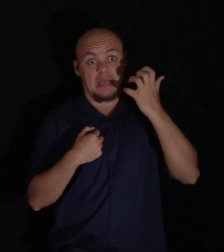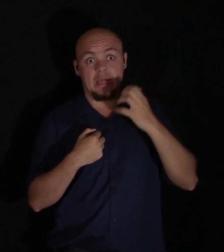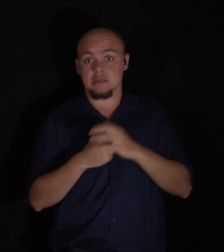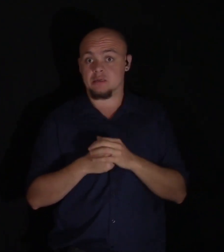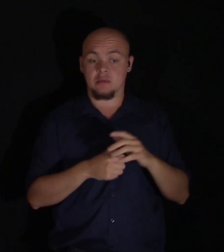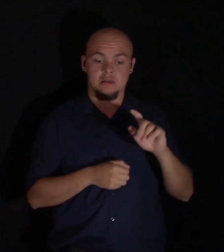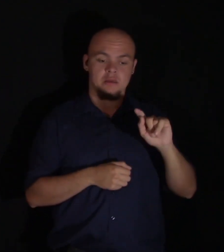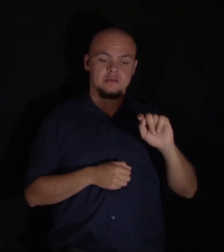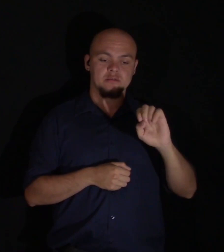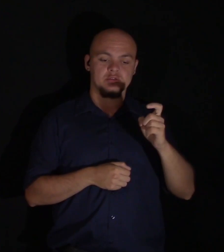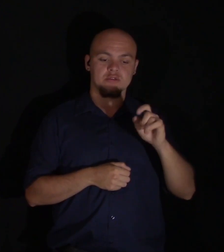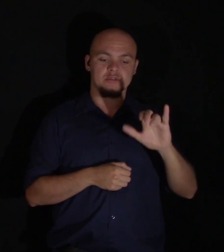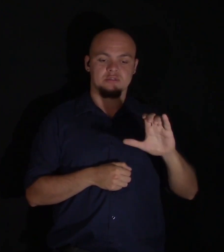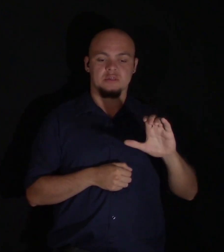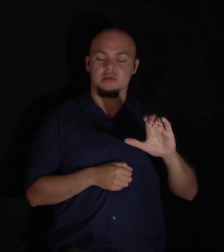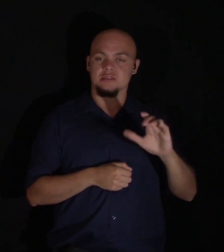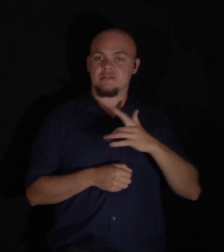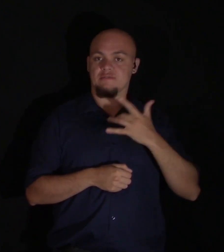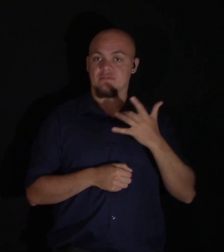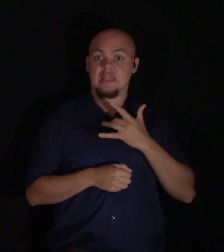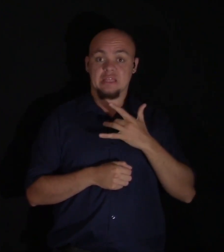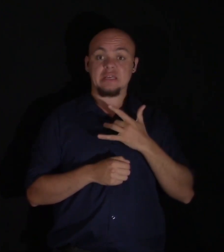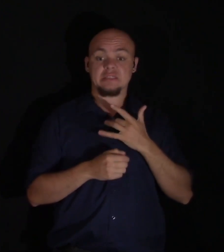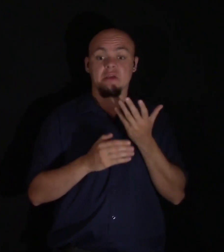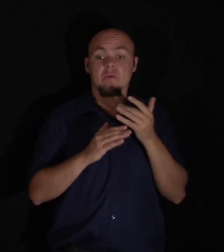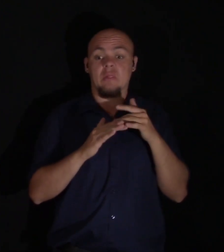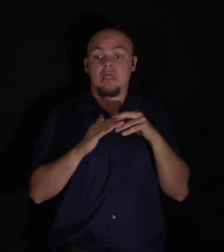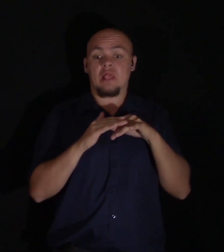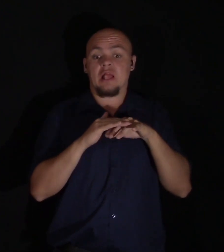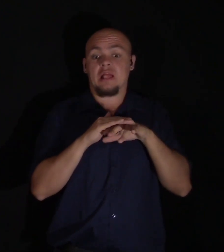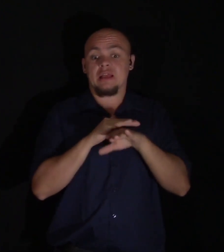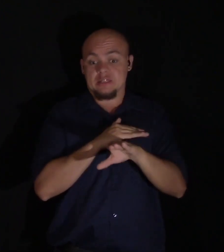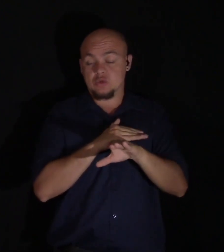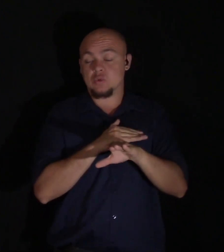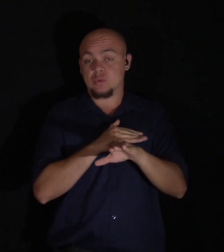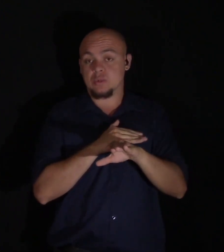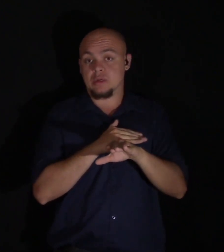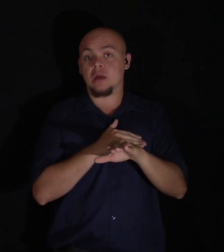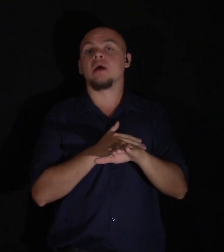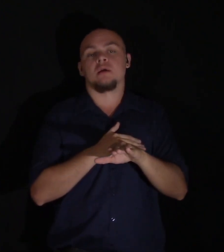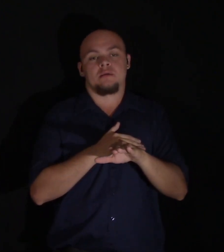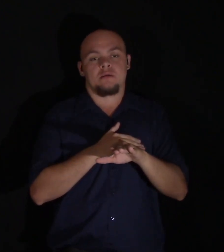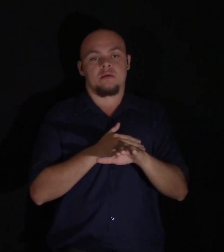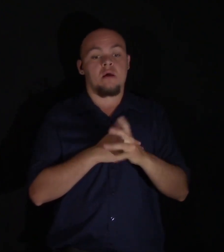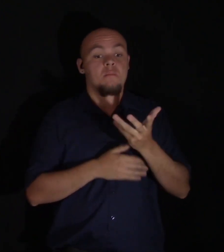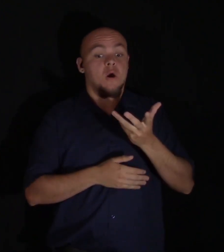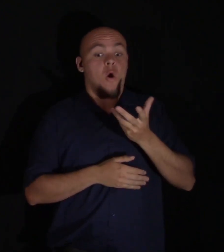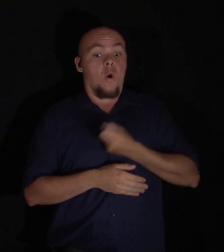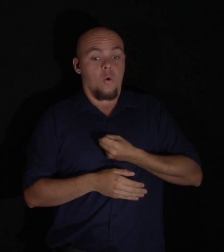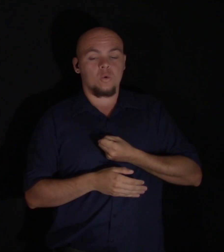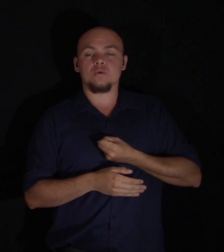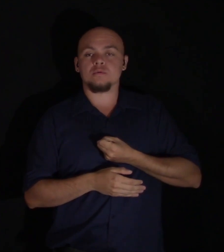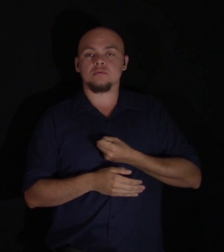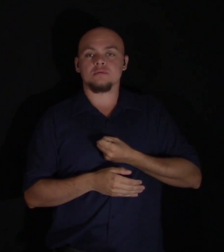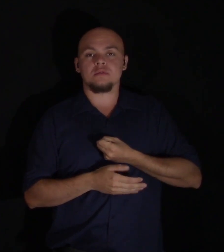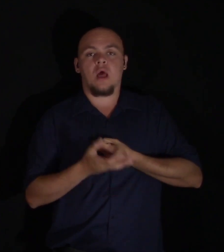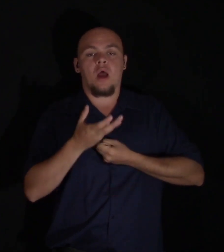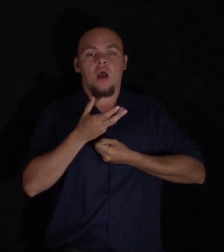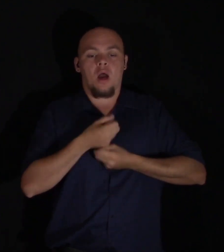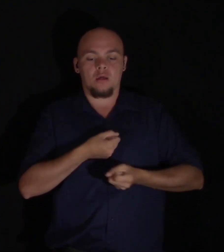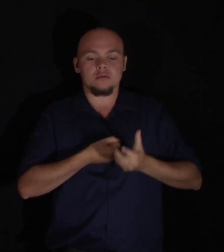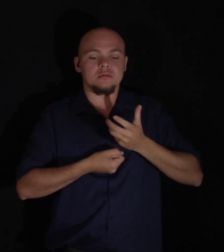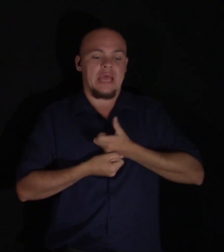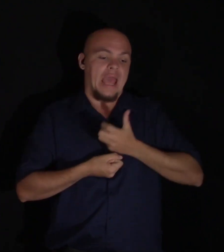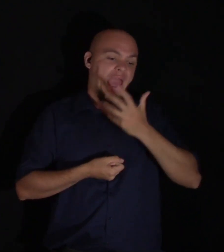Toxic feelings begin to creep in. But I know how good it feels to not hold anger, betrayal,